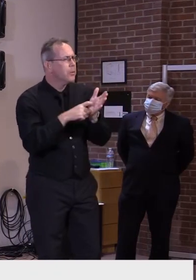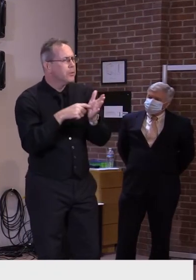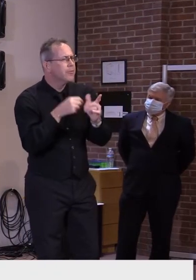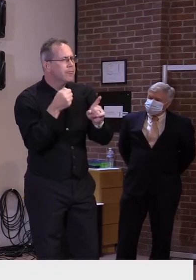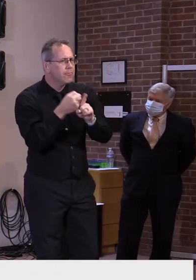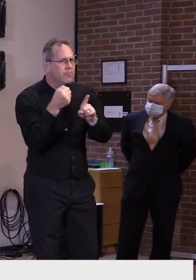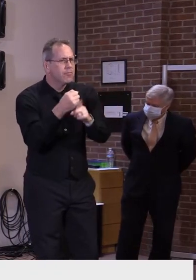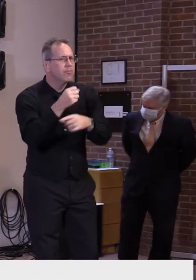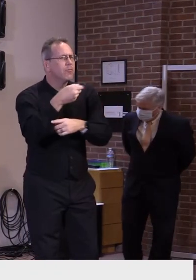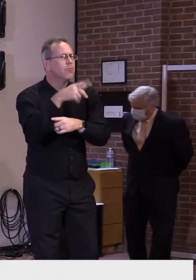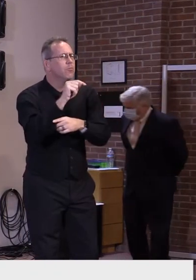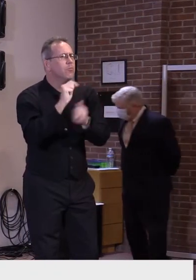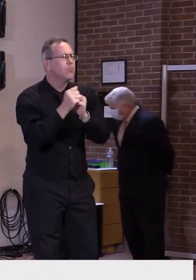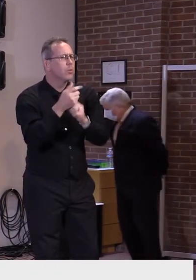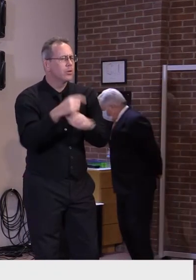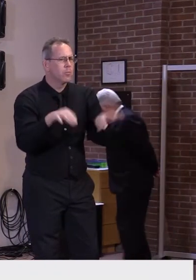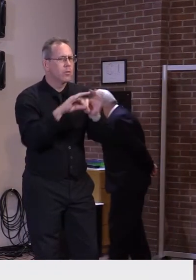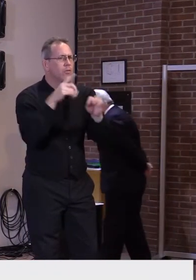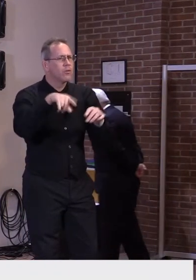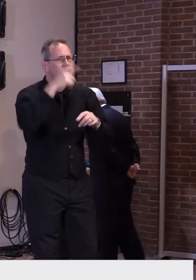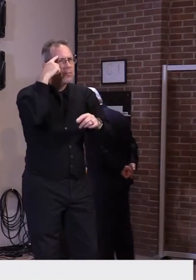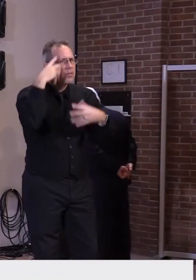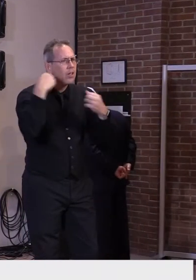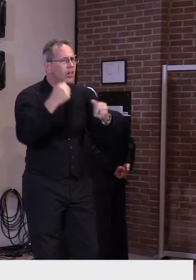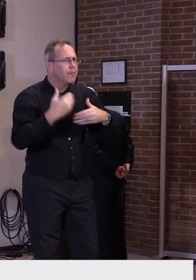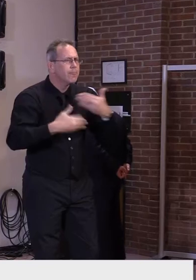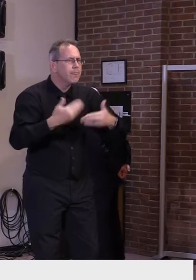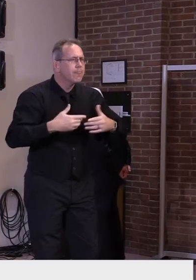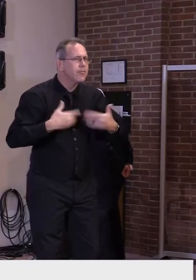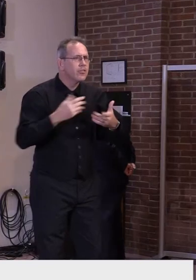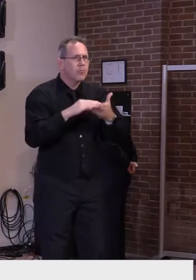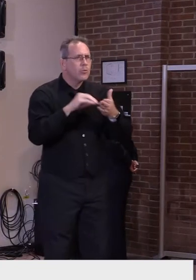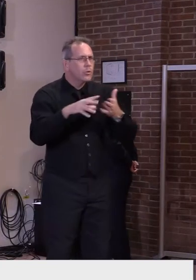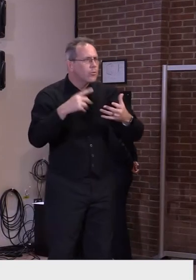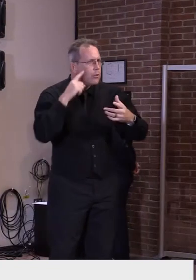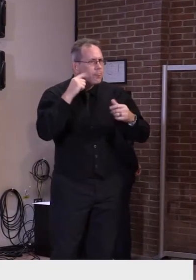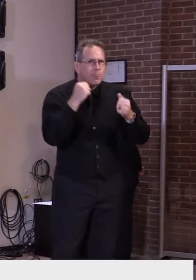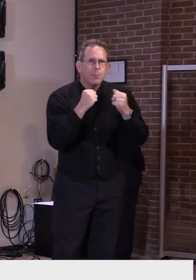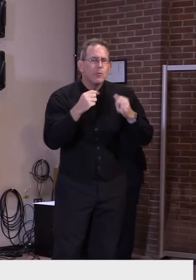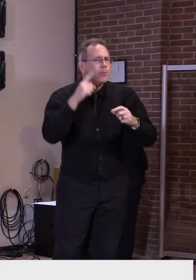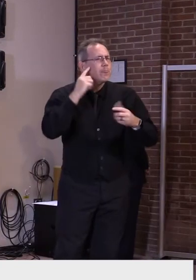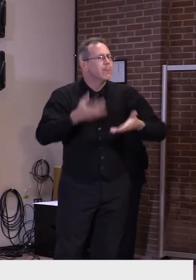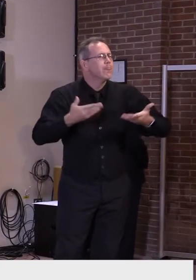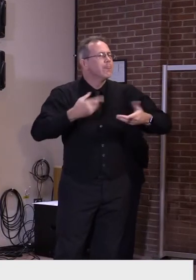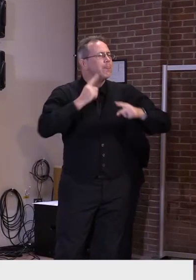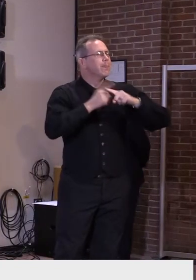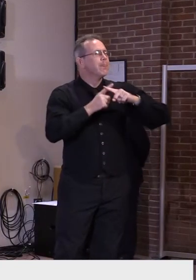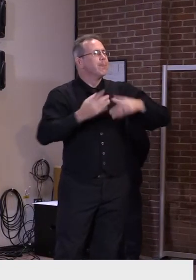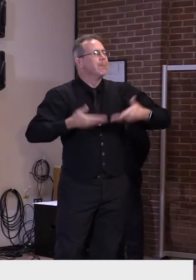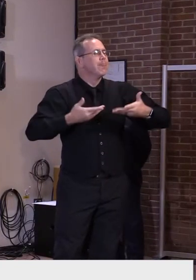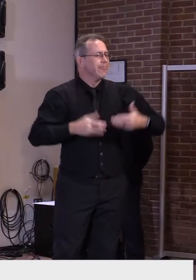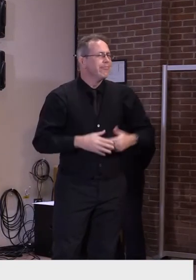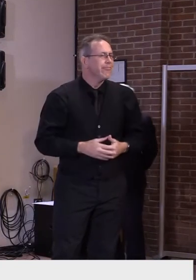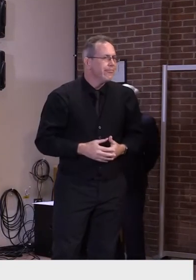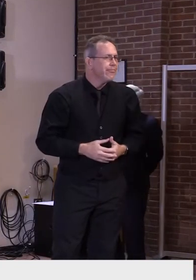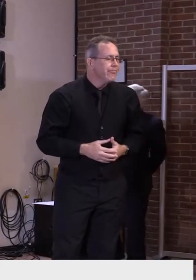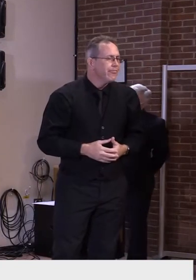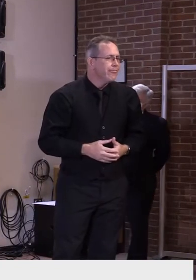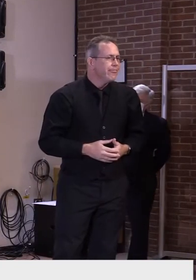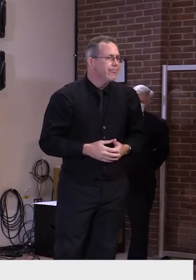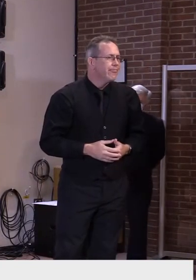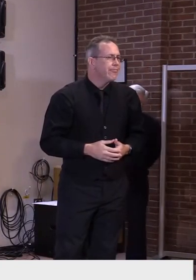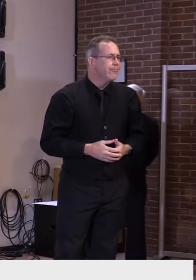the educational routine of students. So it's important that we strive to seek that appropriate balance. And I think our recommendations do